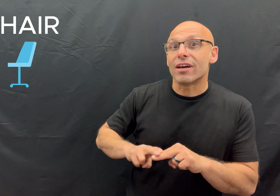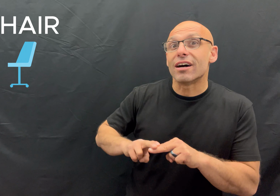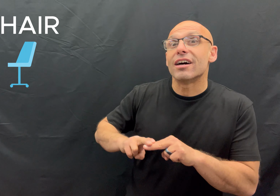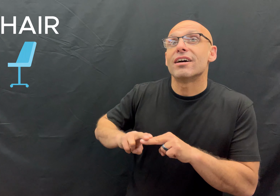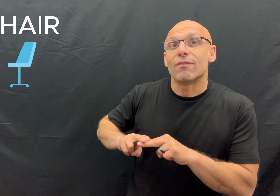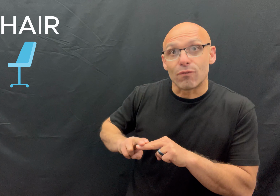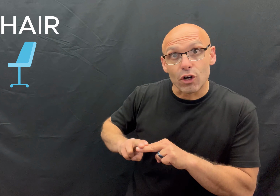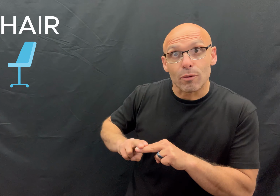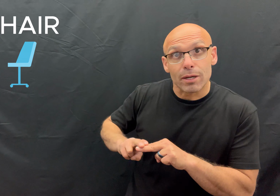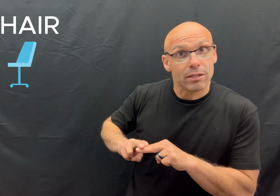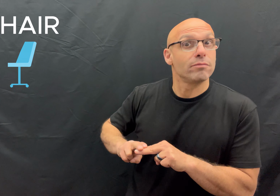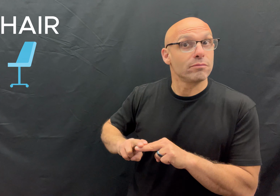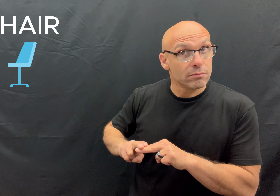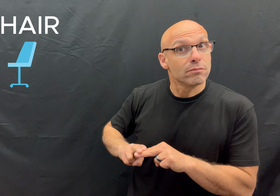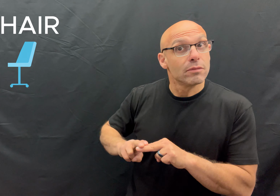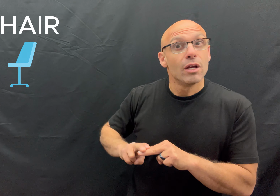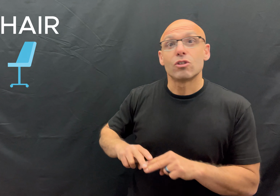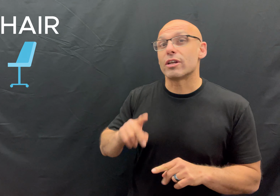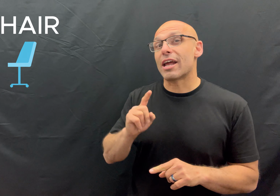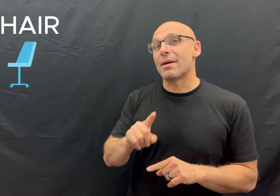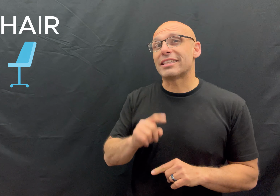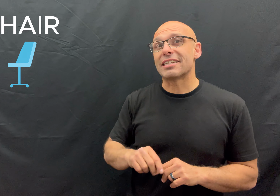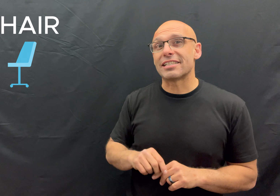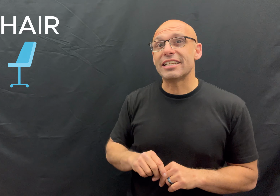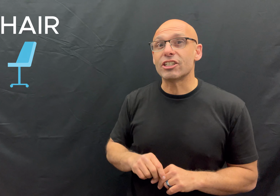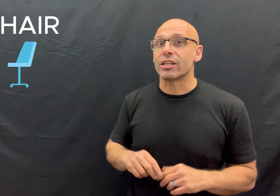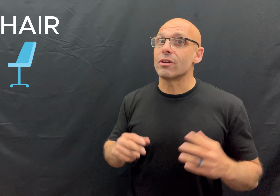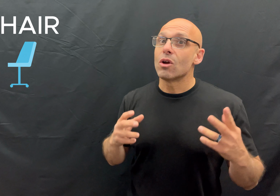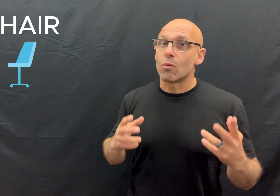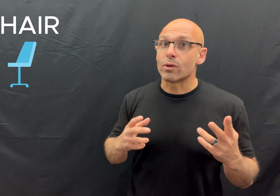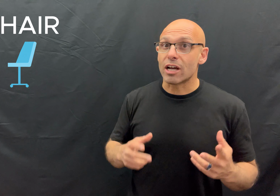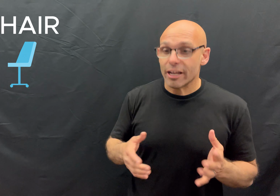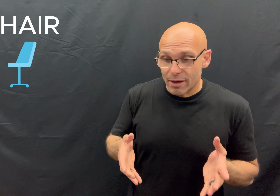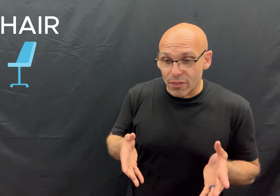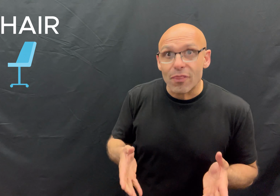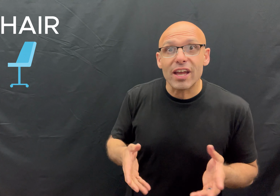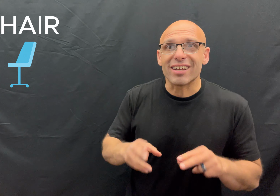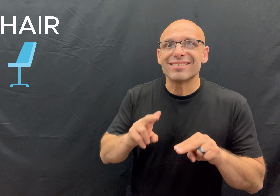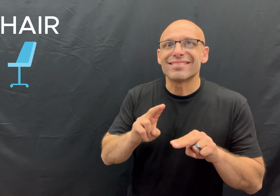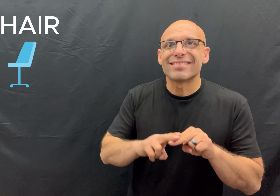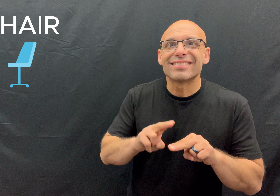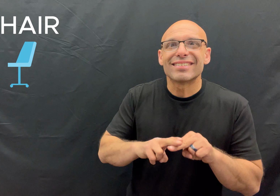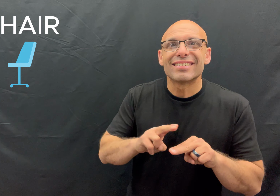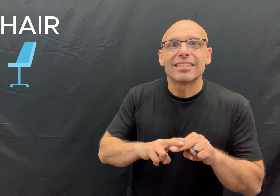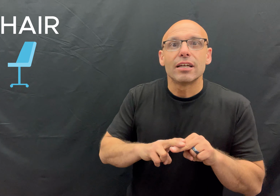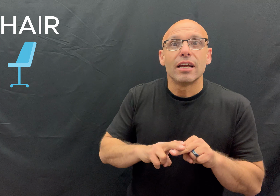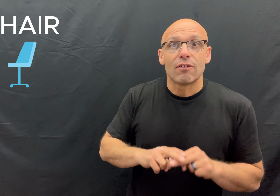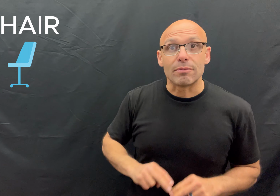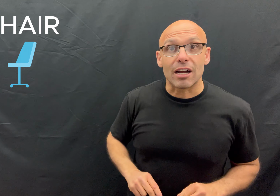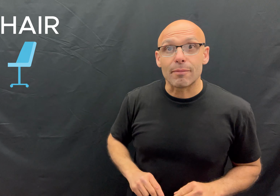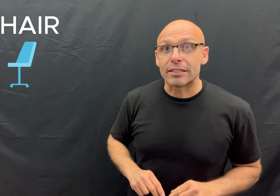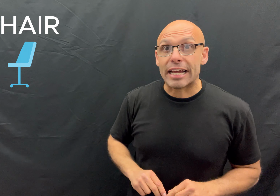the verb. So you got to make that distinction. When we're talking about the thing, if I'm talking about the